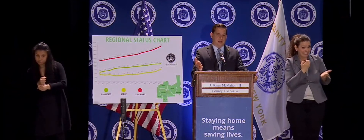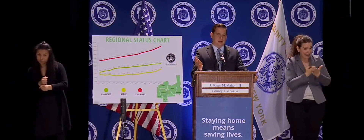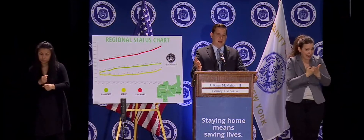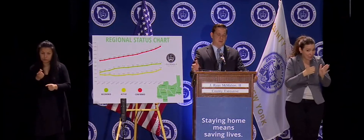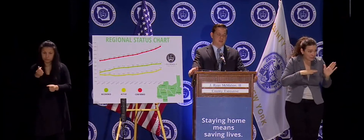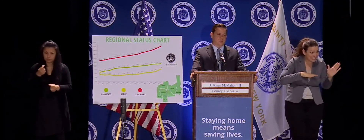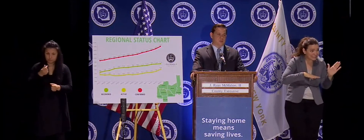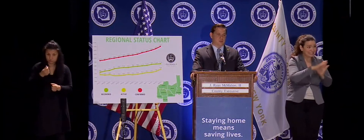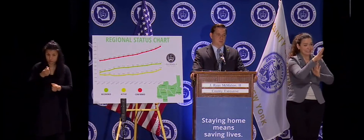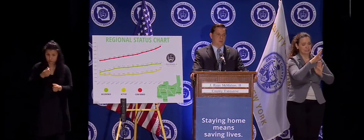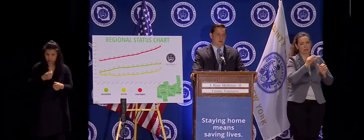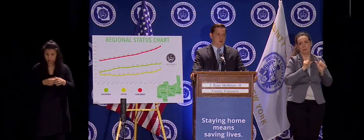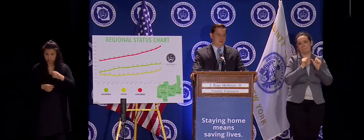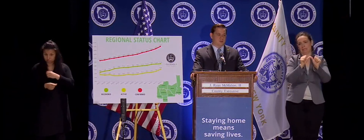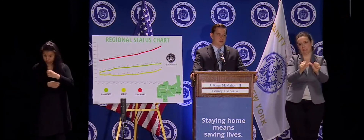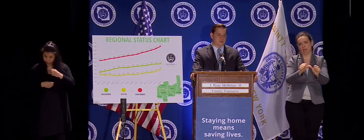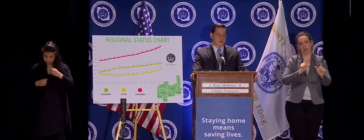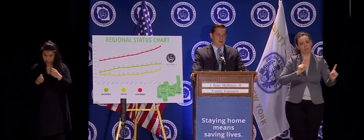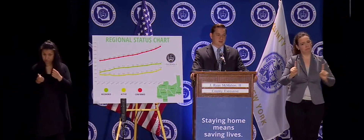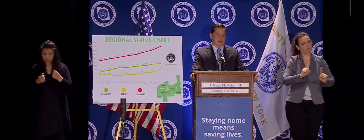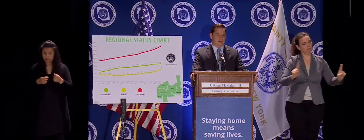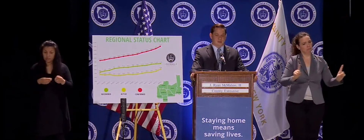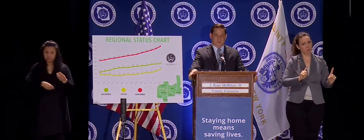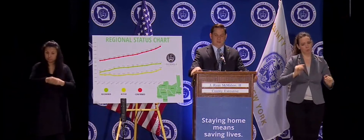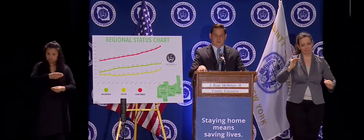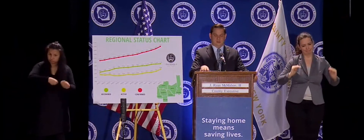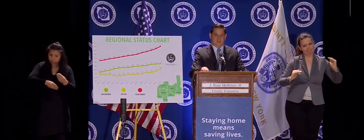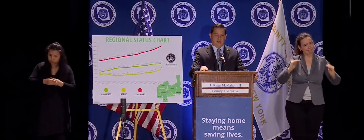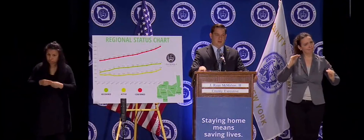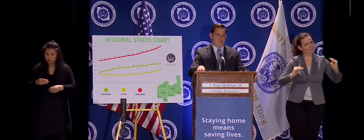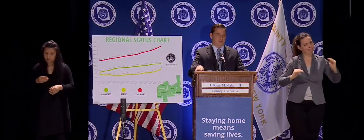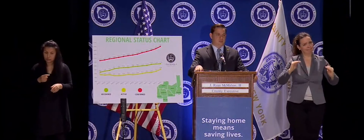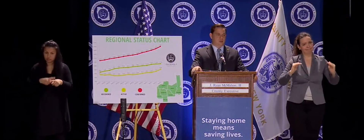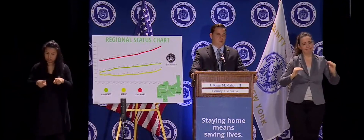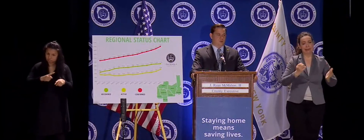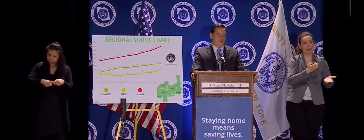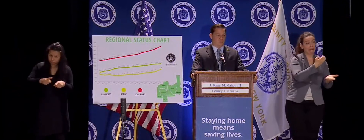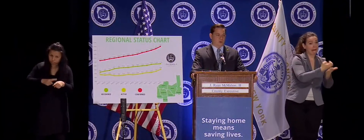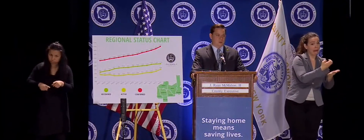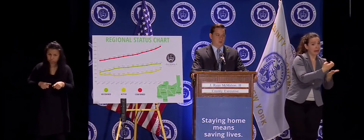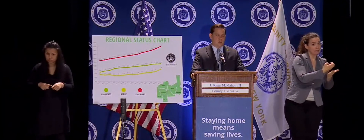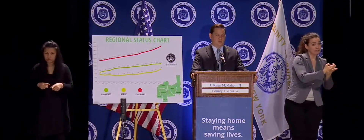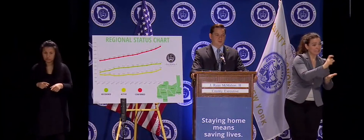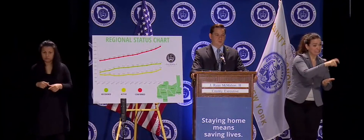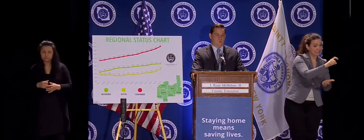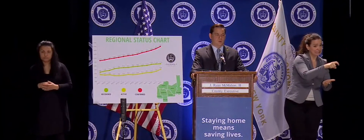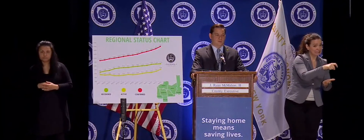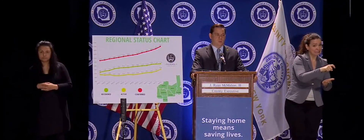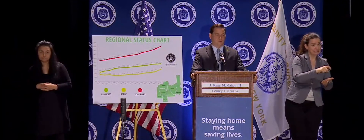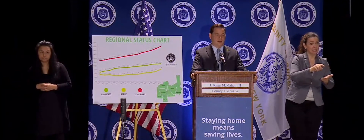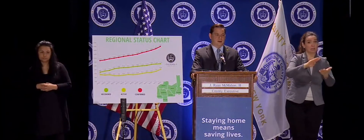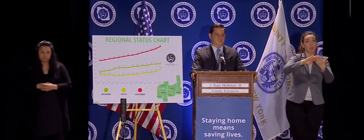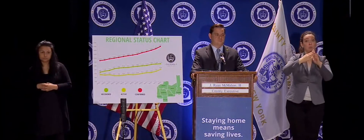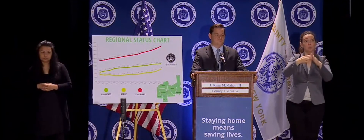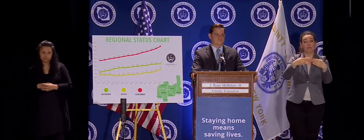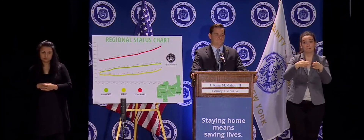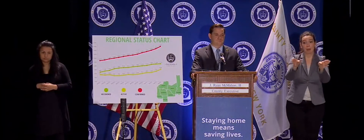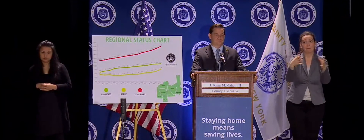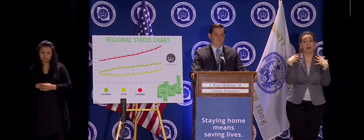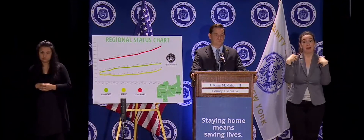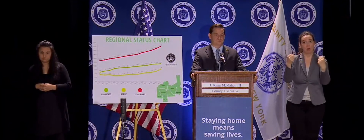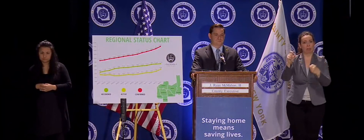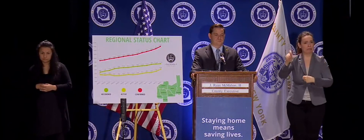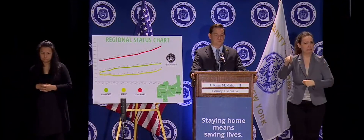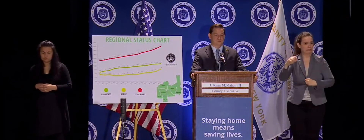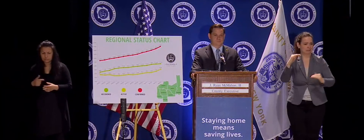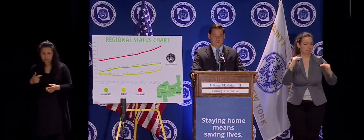between your economic interests and your public health interests. That's going to be the challenge moving forward, and we'll find it.